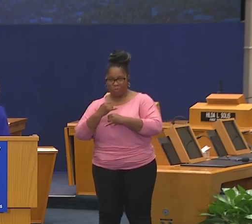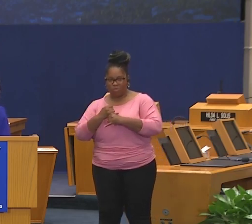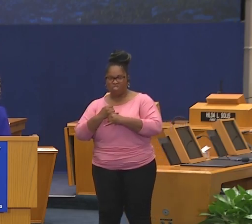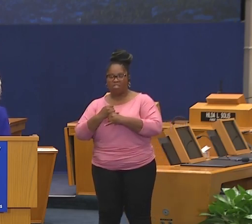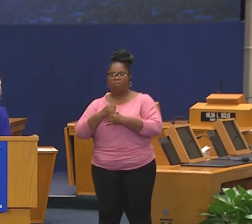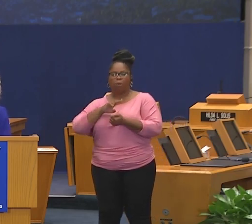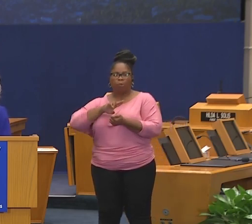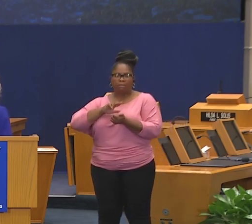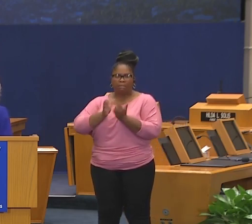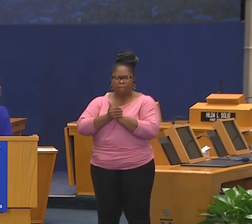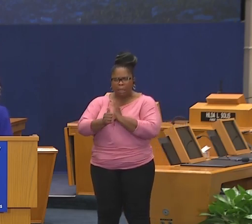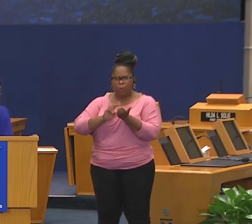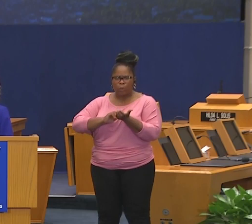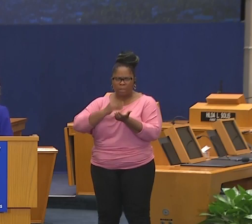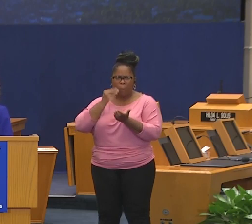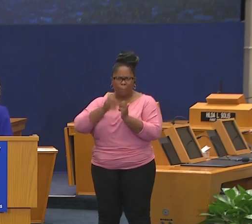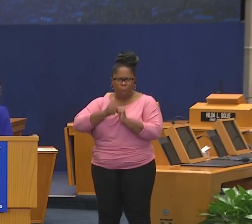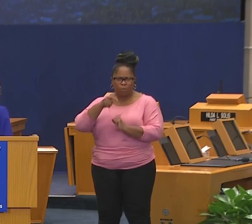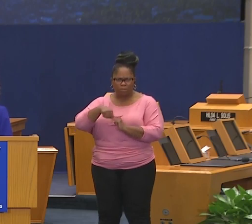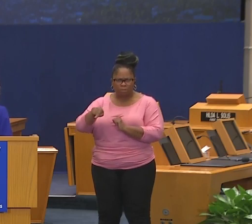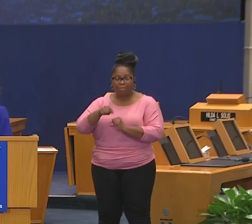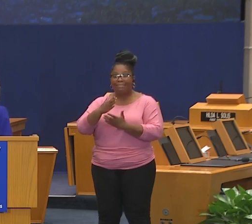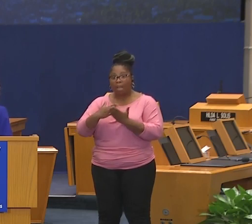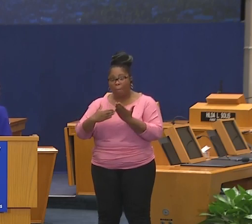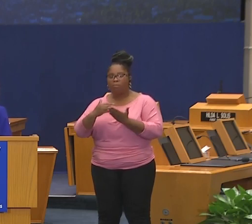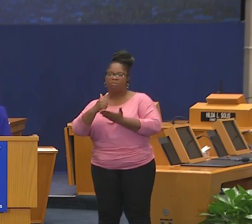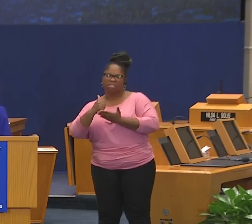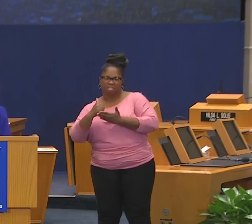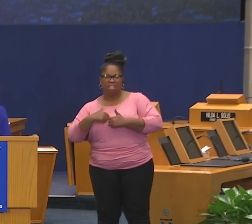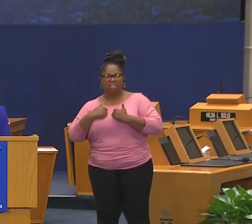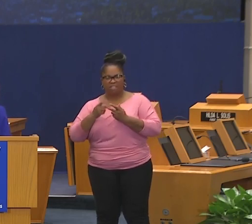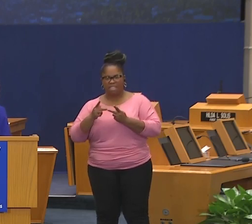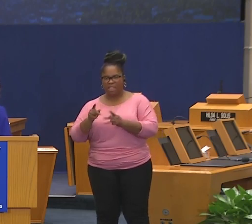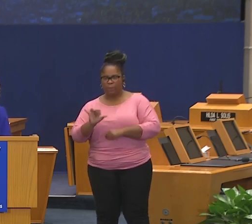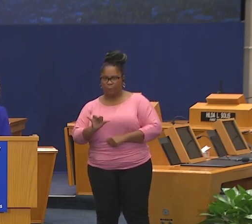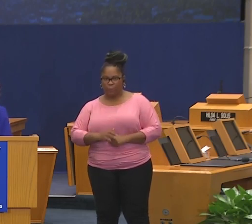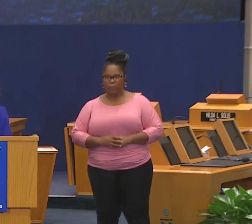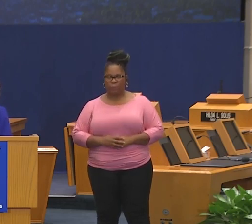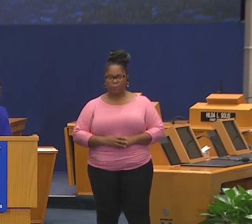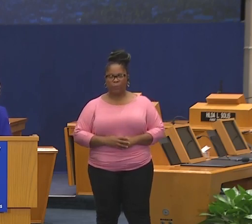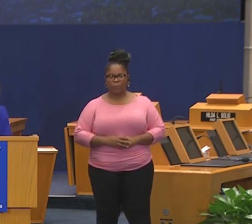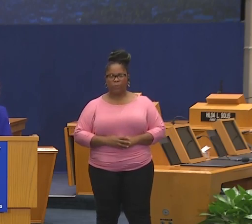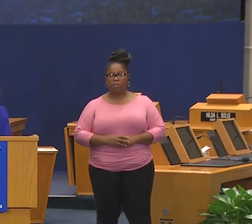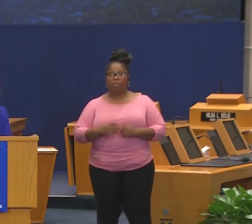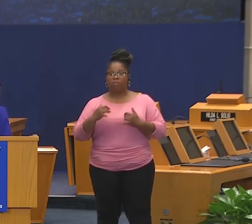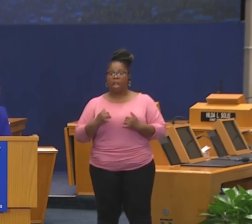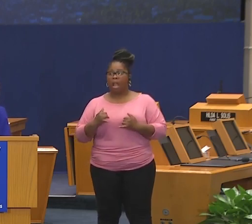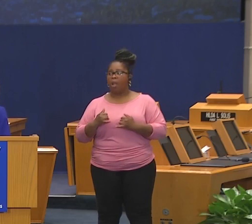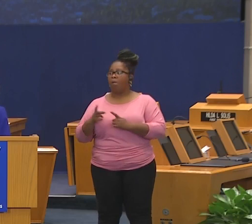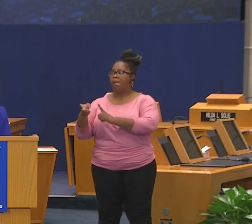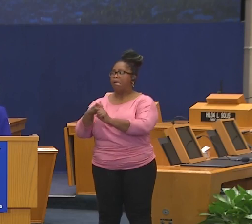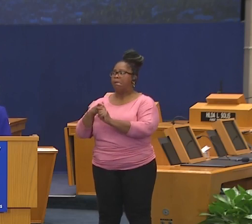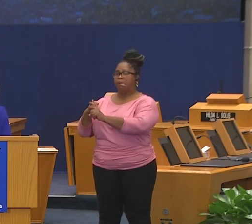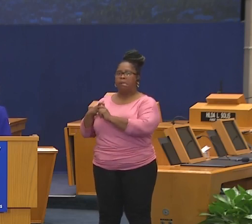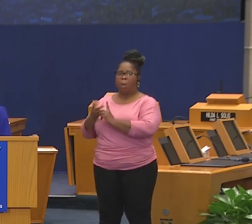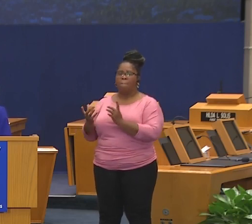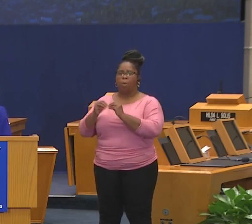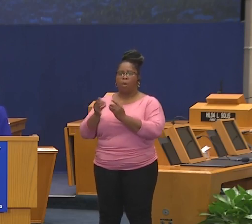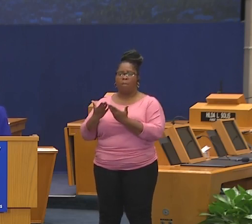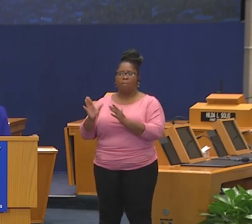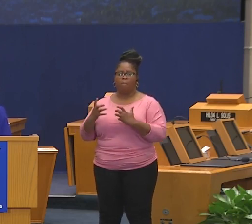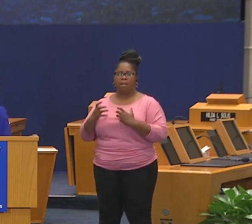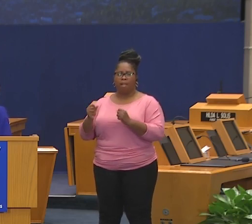with a small number of people in assisted living facilities. We've assigned additional Department of Public Health staff to increase